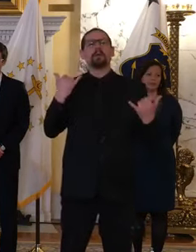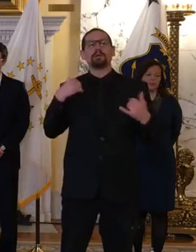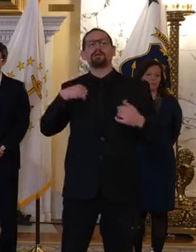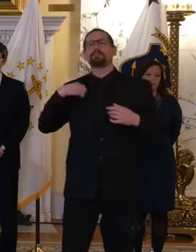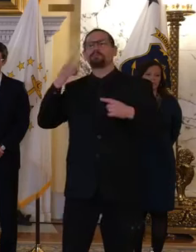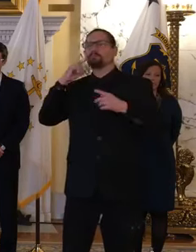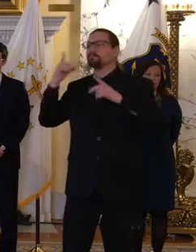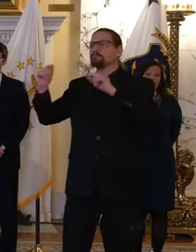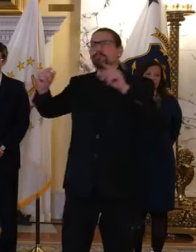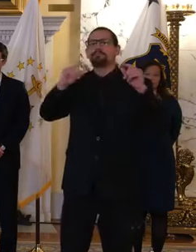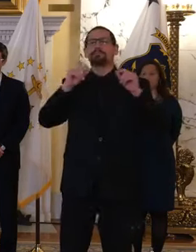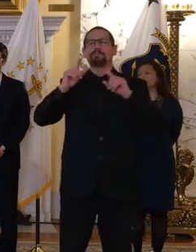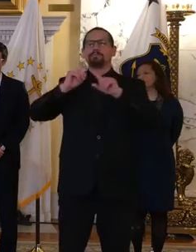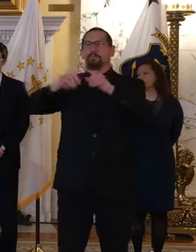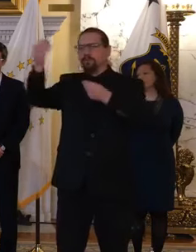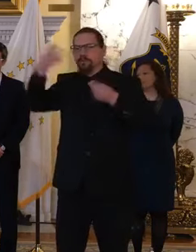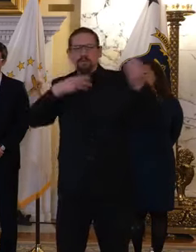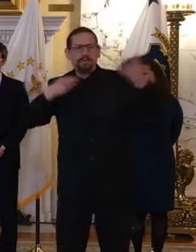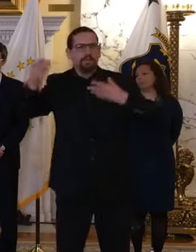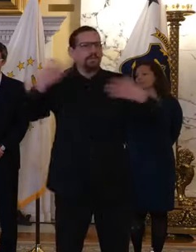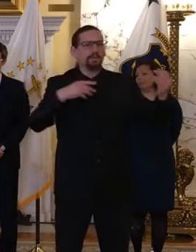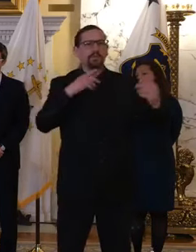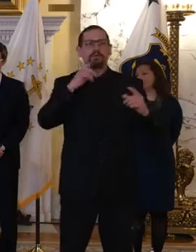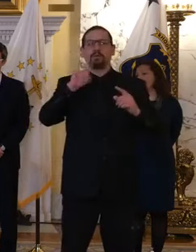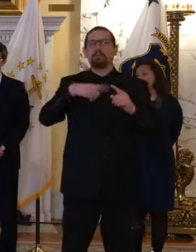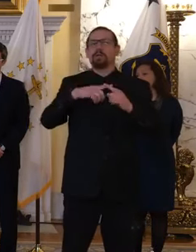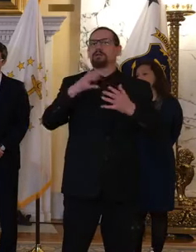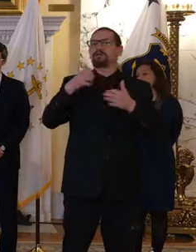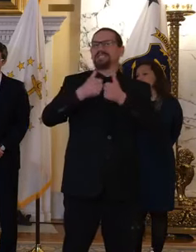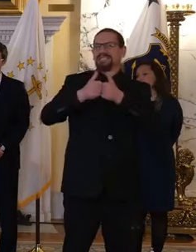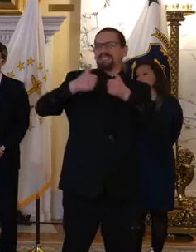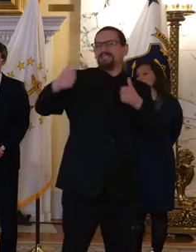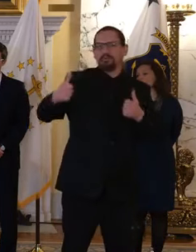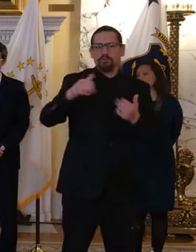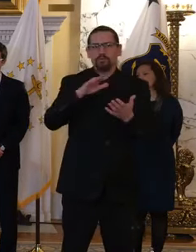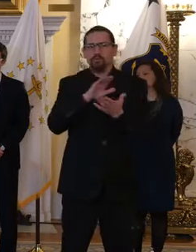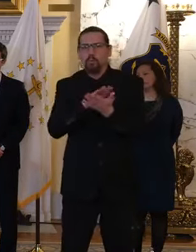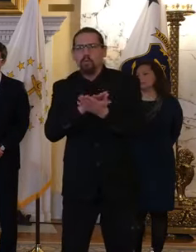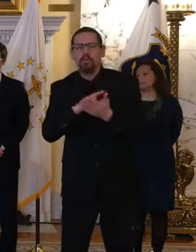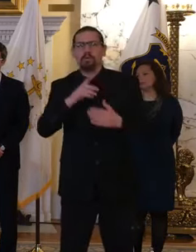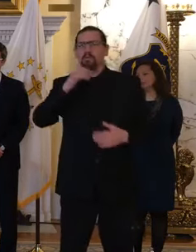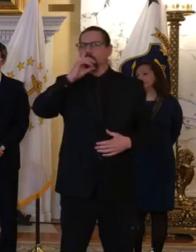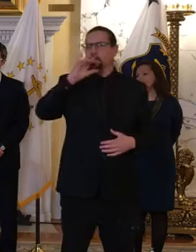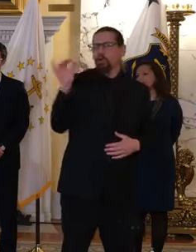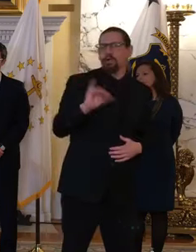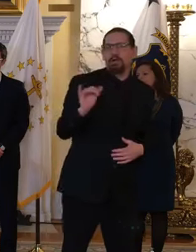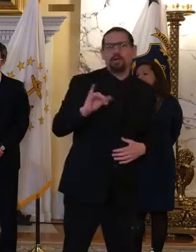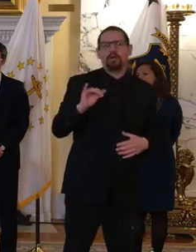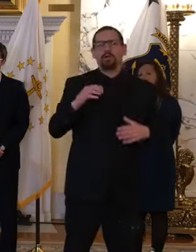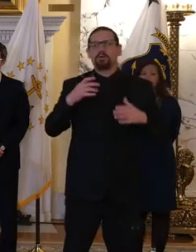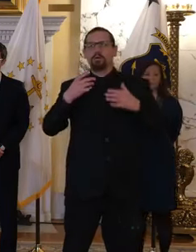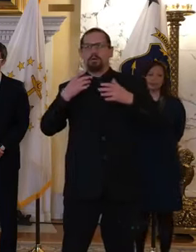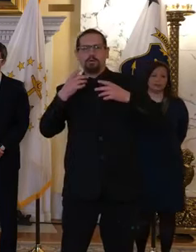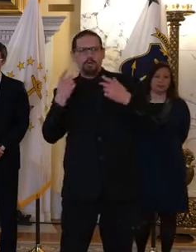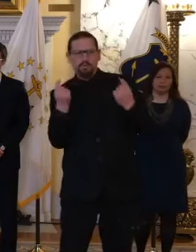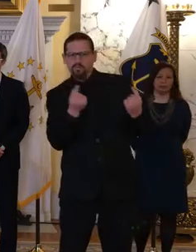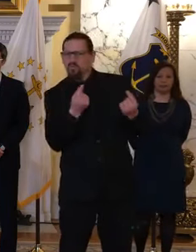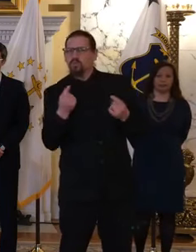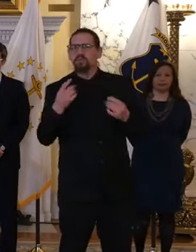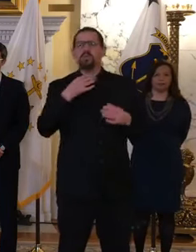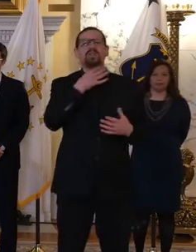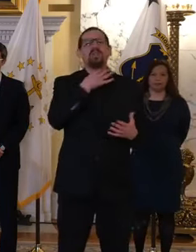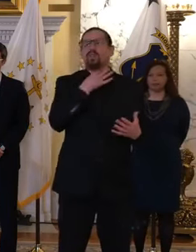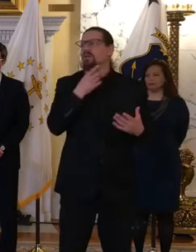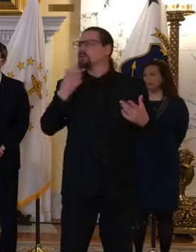how distance learning is going. But I thought I'd share a few so the rest of Rhode Island has a chance to see what